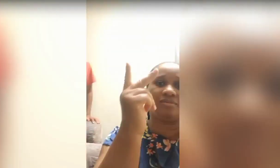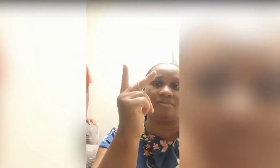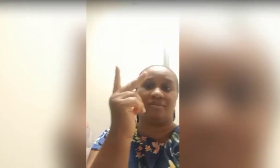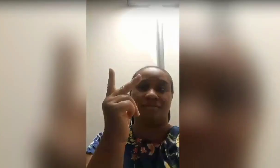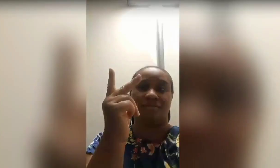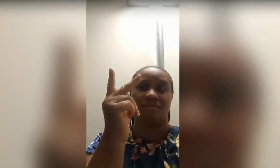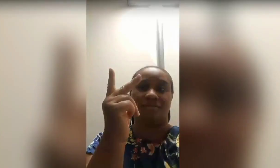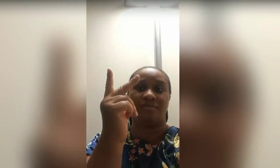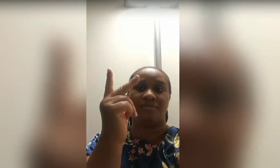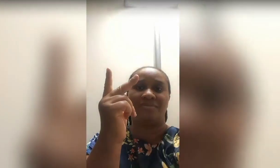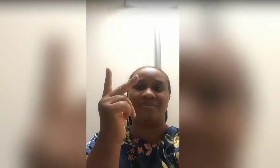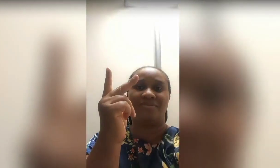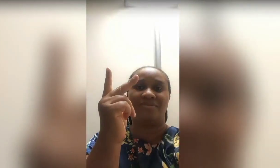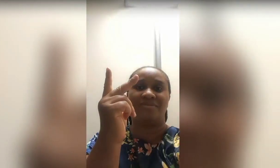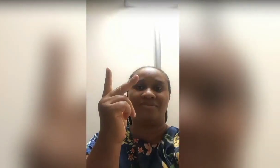L,